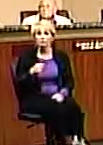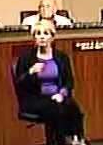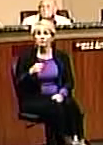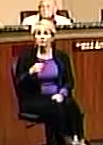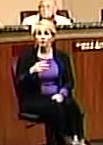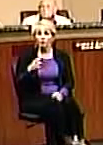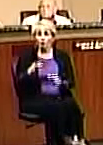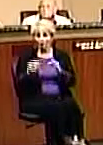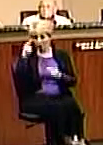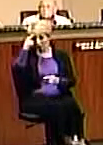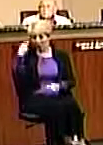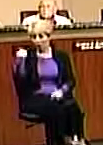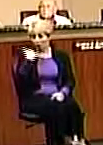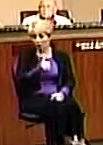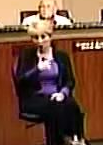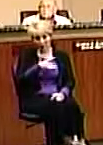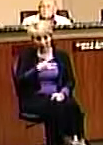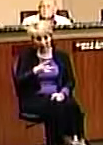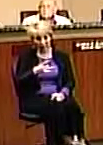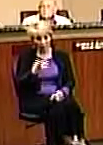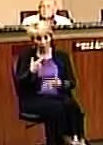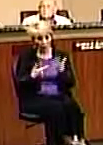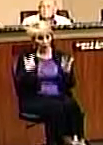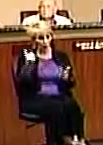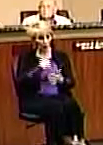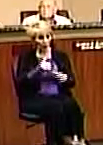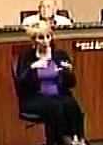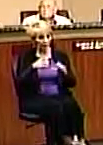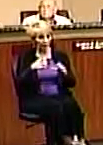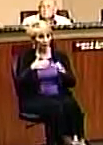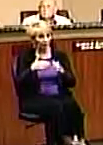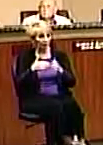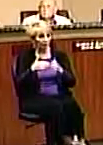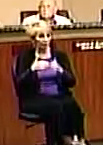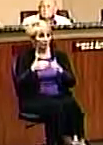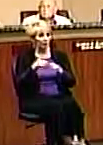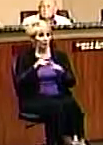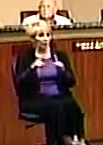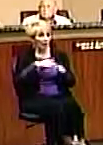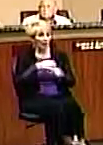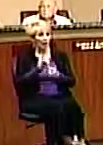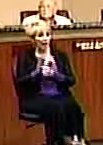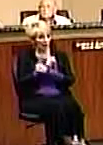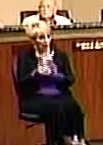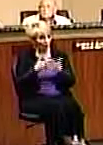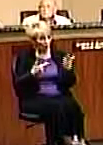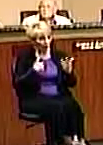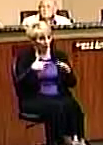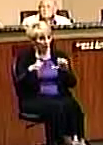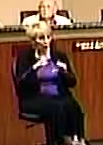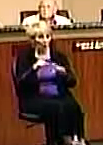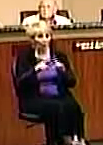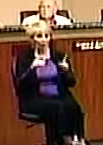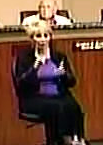If you think we like to do what we're doing a lot of the time, because I love what I'm doing, but this is not one of the